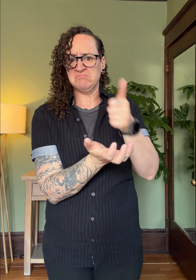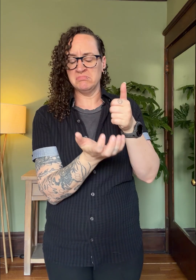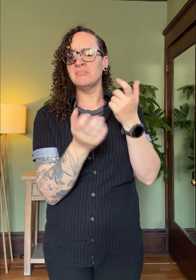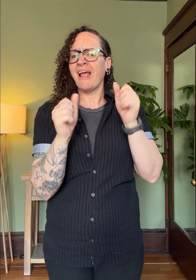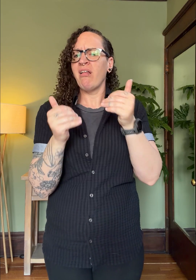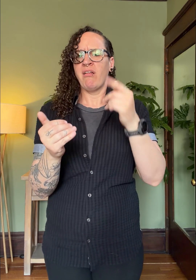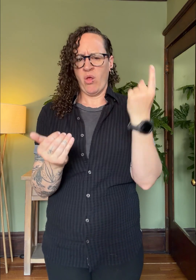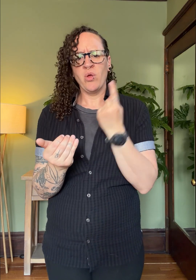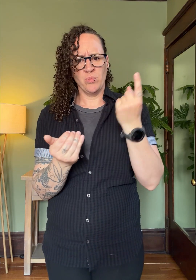in network.